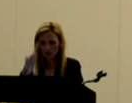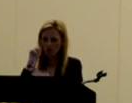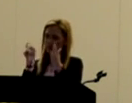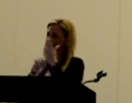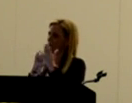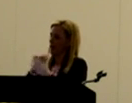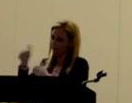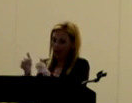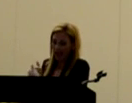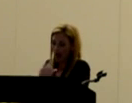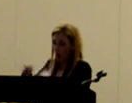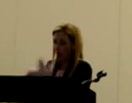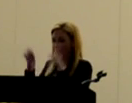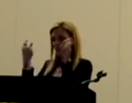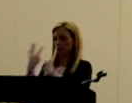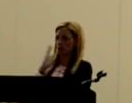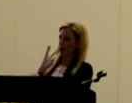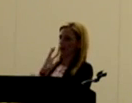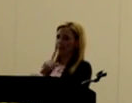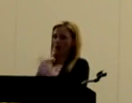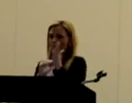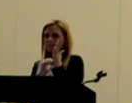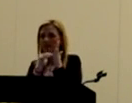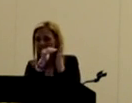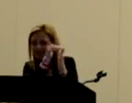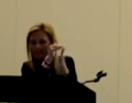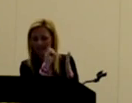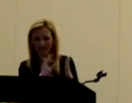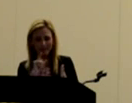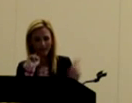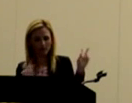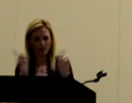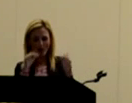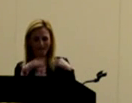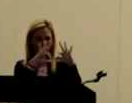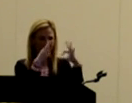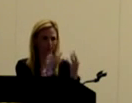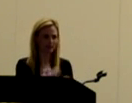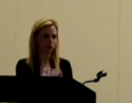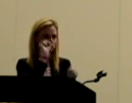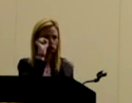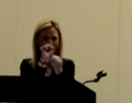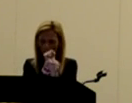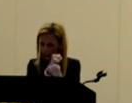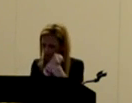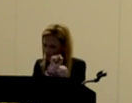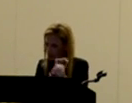to recognize that behind all this talk, there are millions of deaf people who have families, they have productive